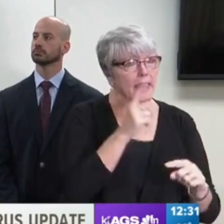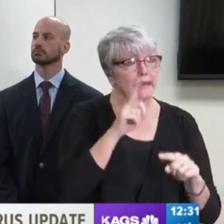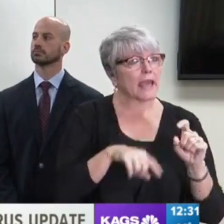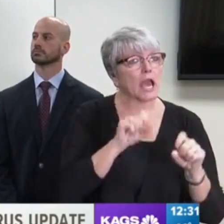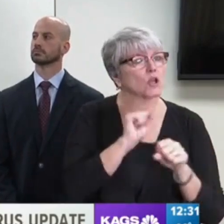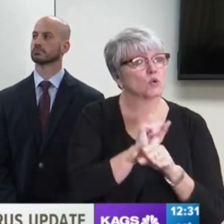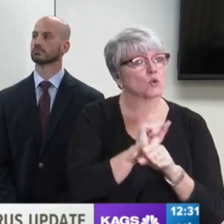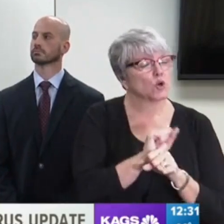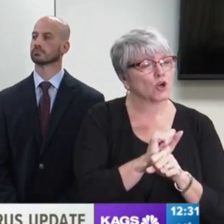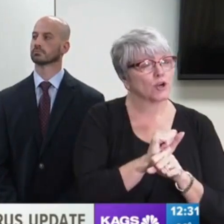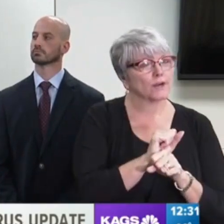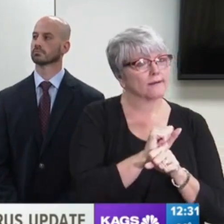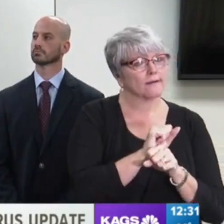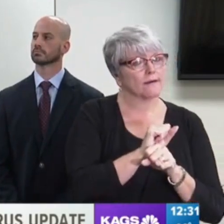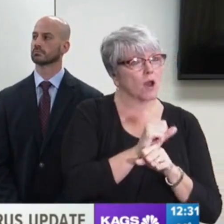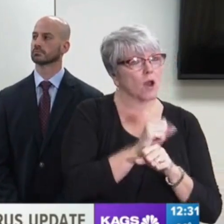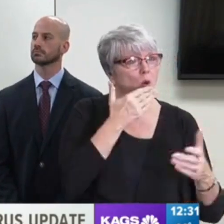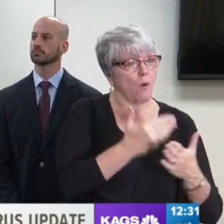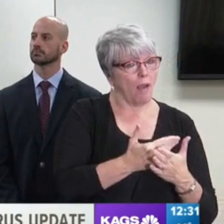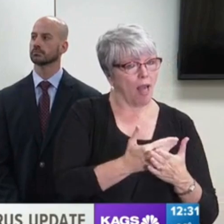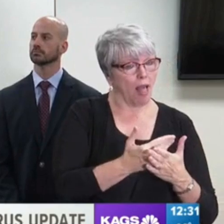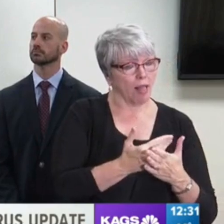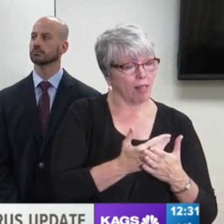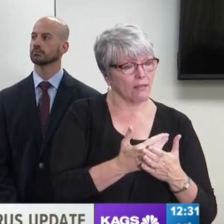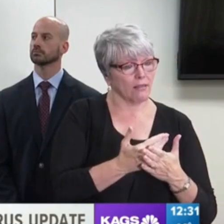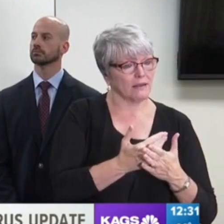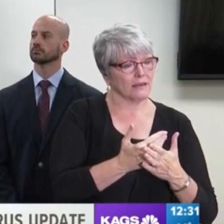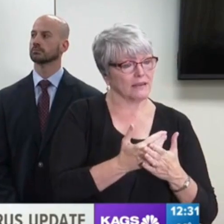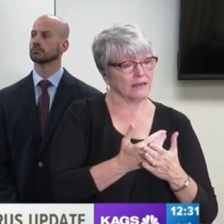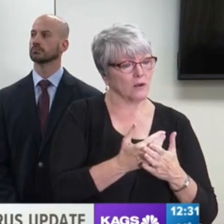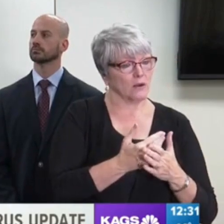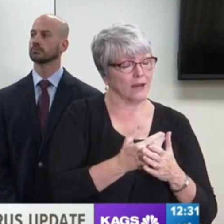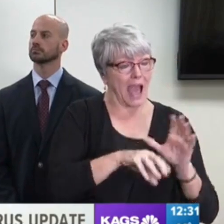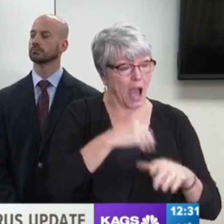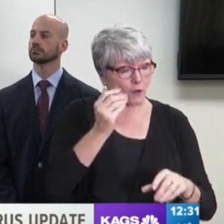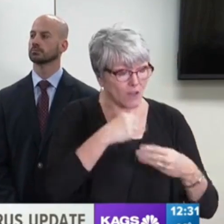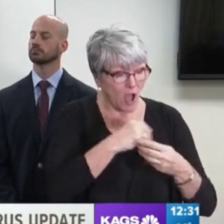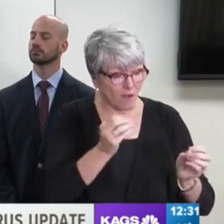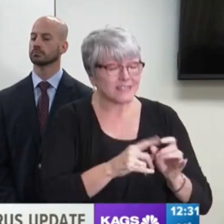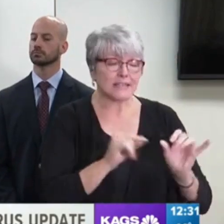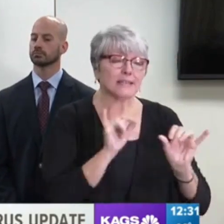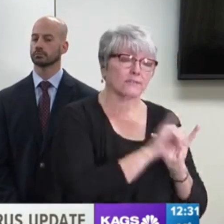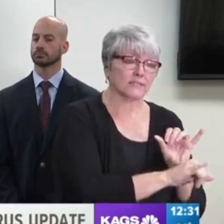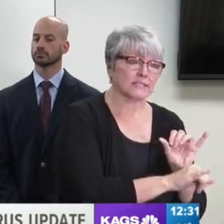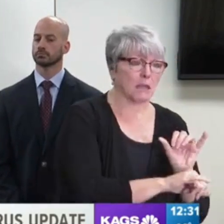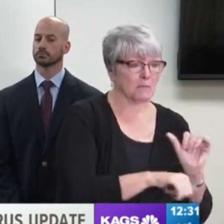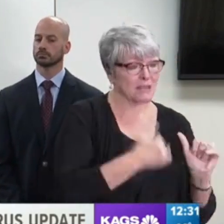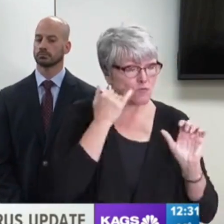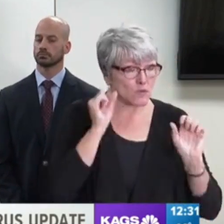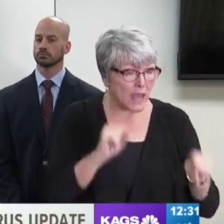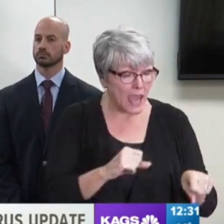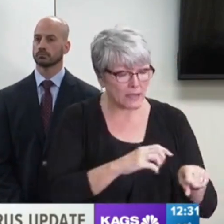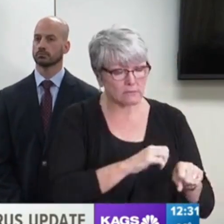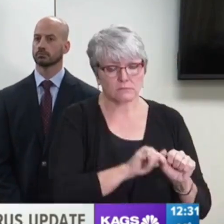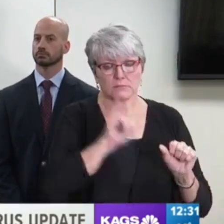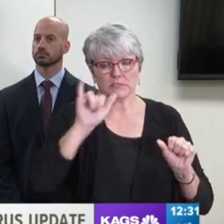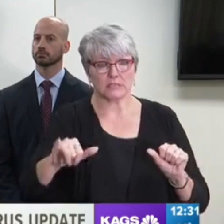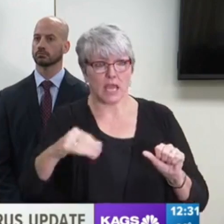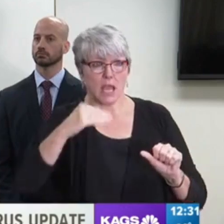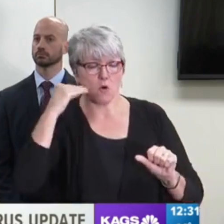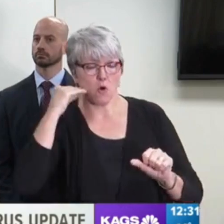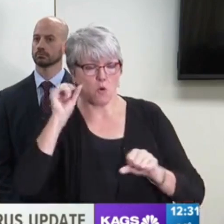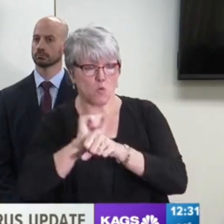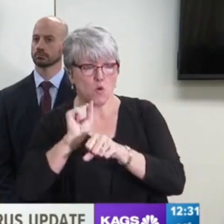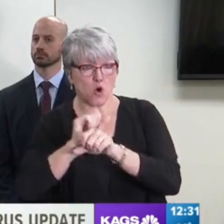work well unless they're in the office, they remain. We are taking all the precautions that we need to